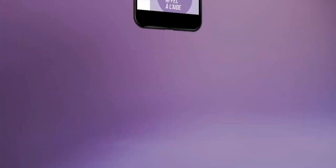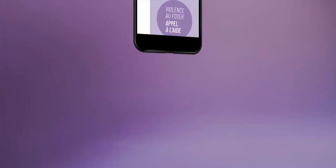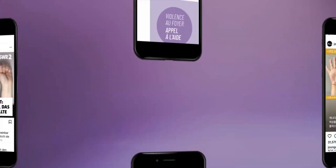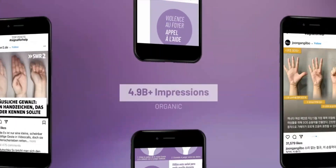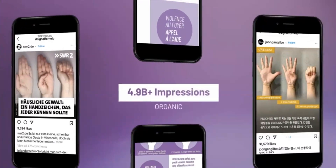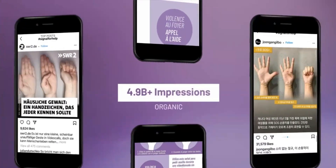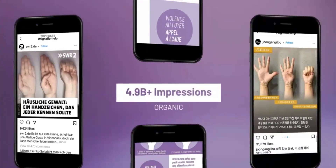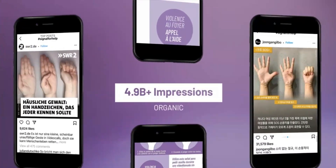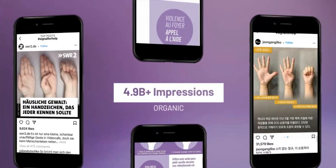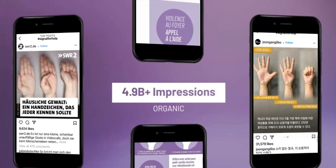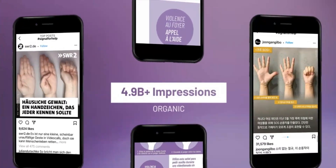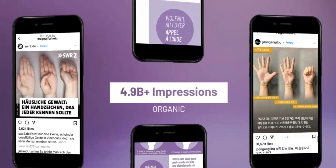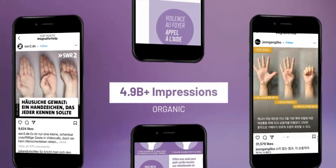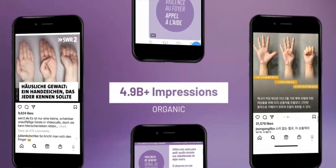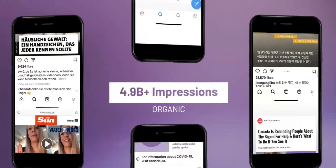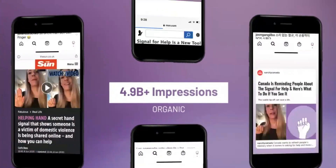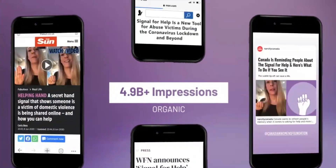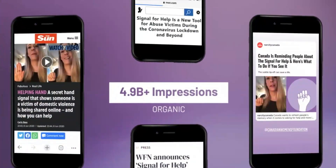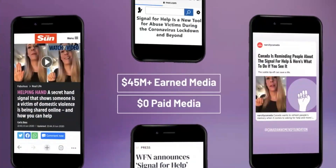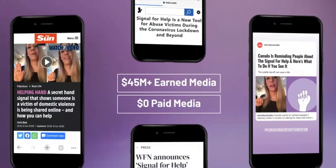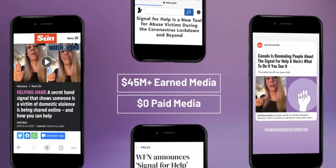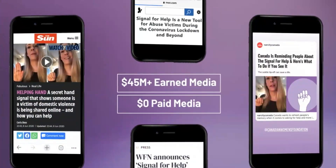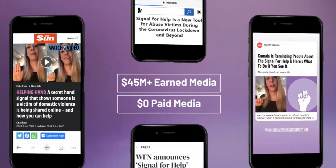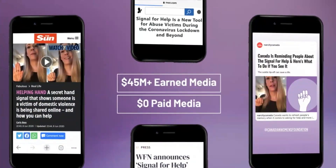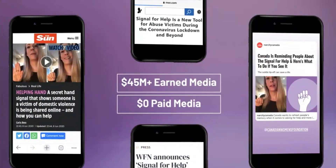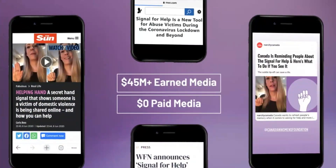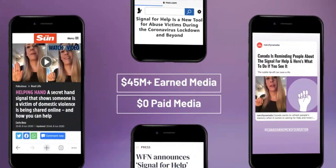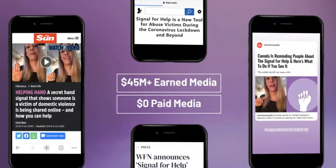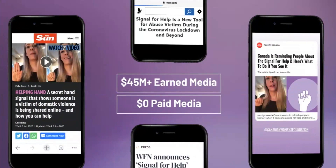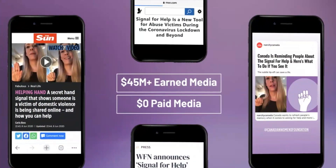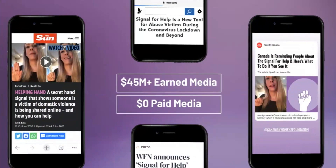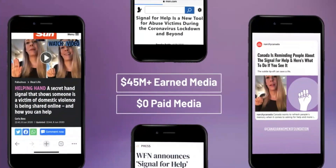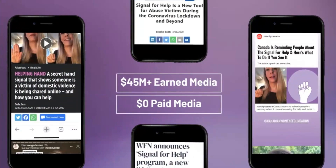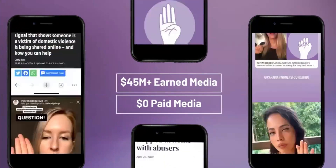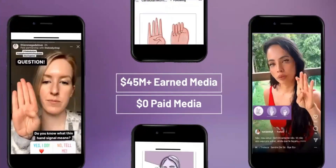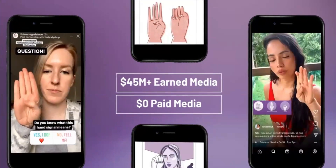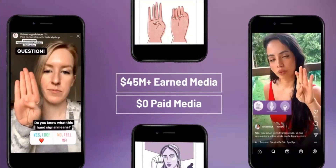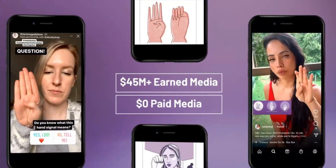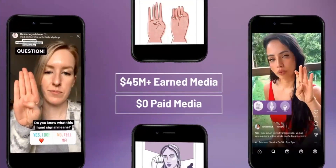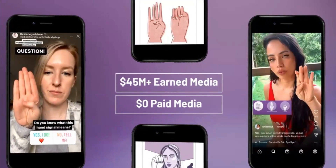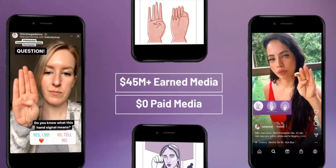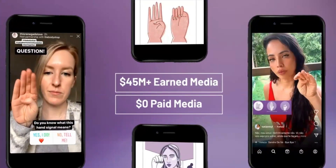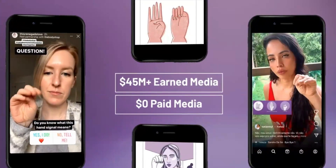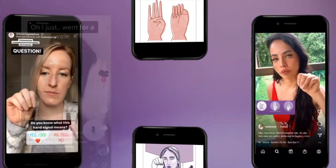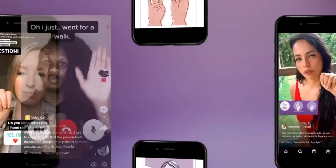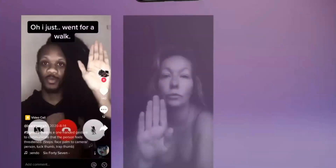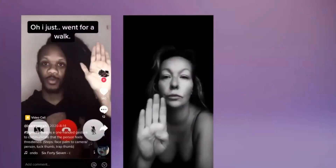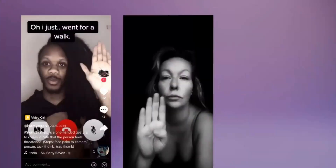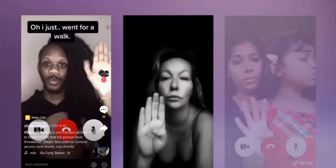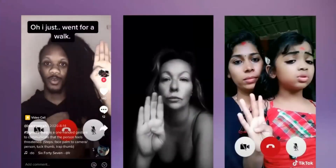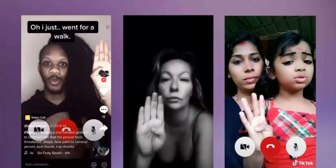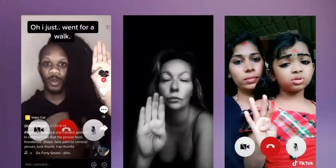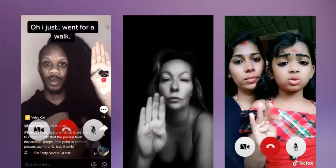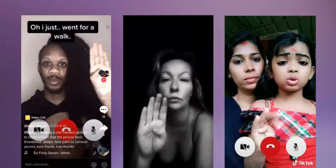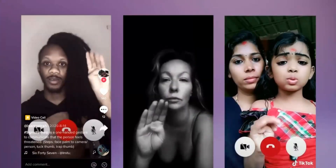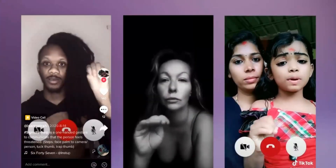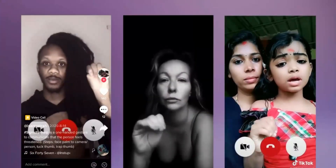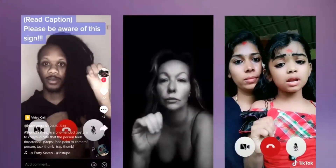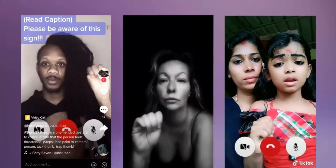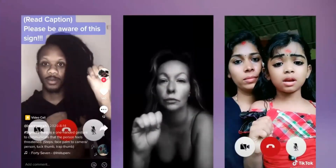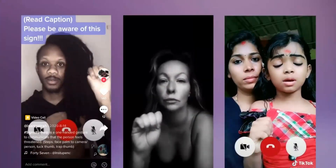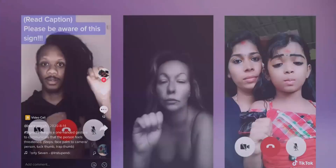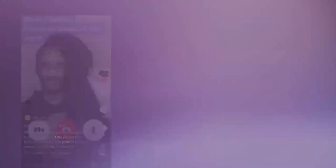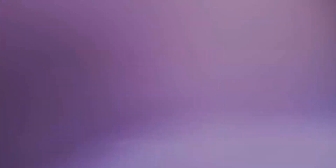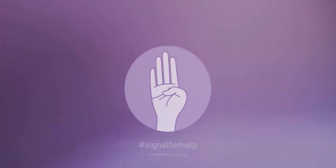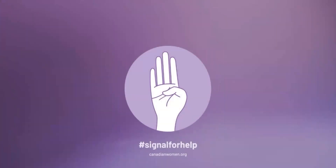clinic. Mobilized by a global community, the signal for help continues to be recognized as the silent call for those who